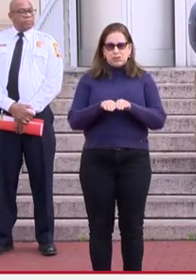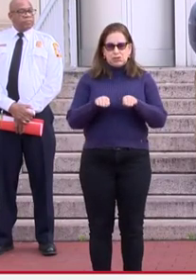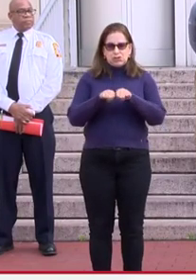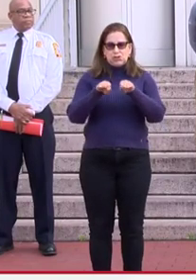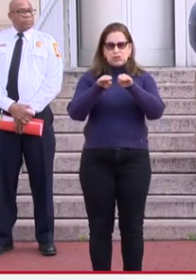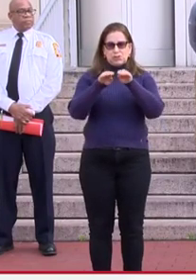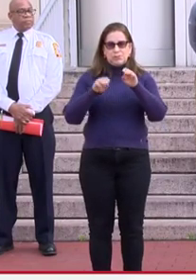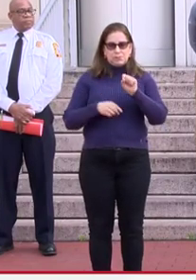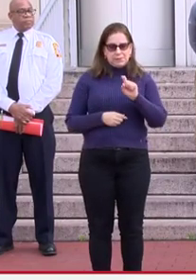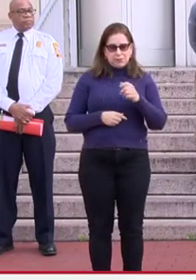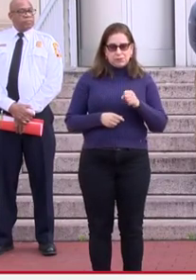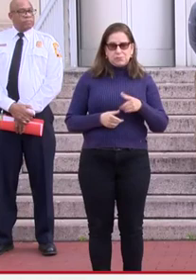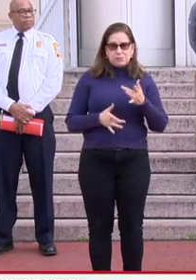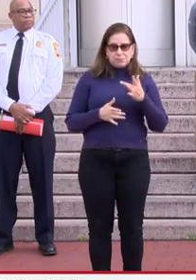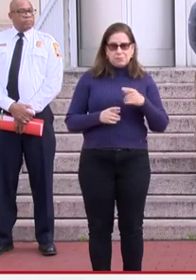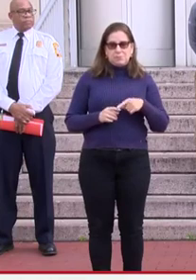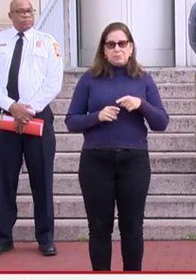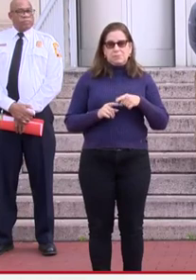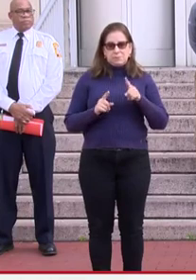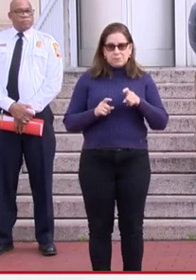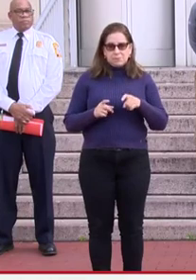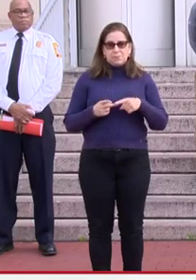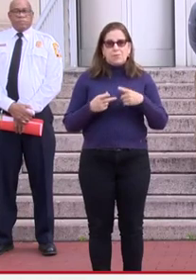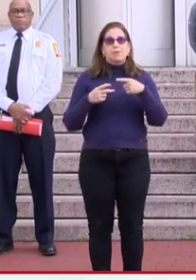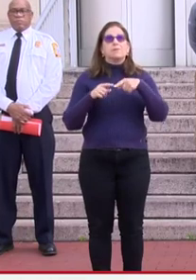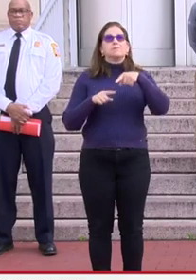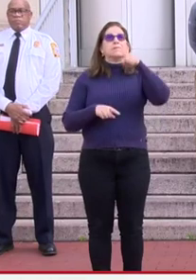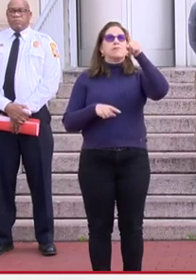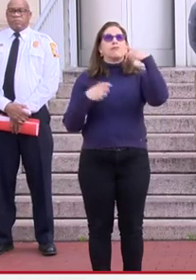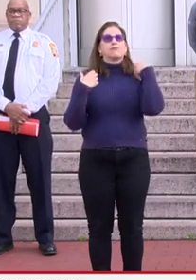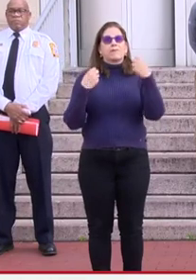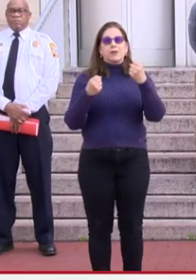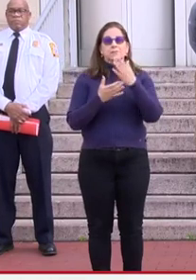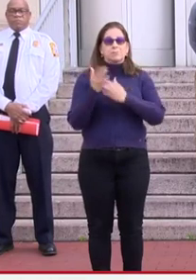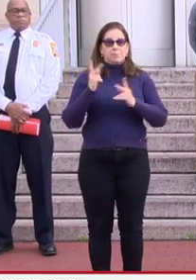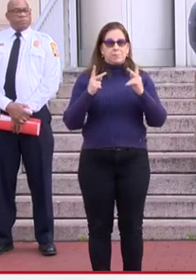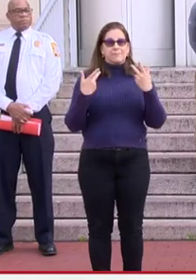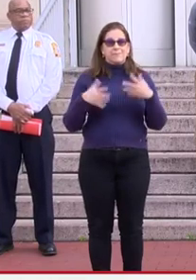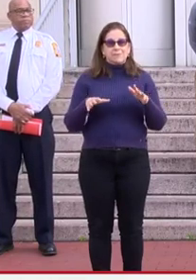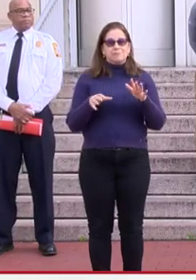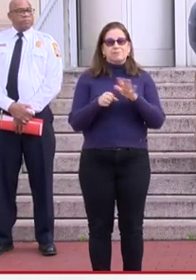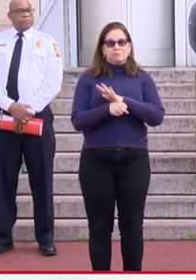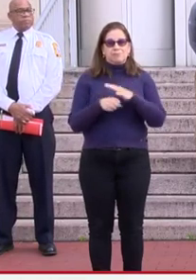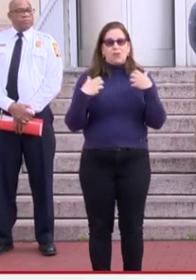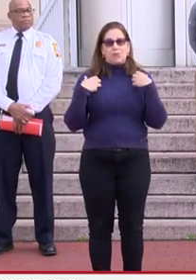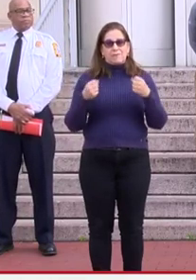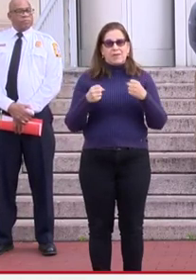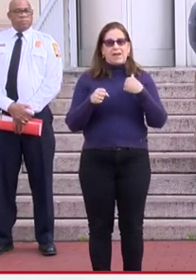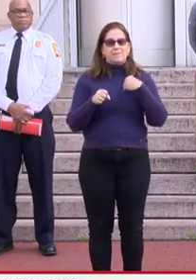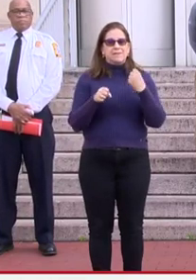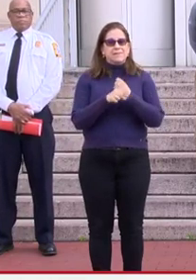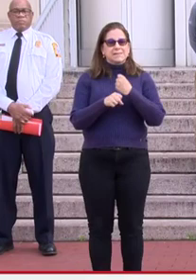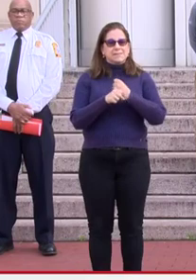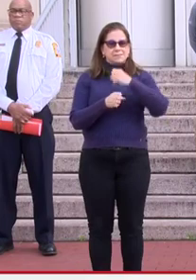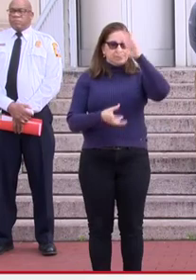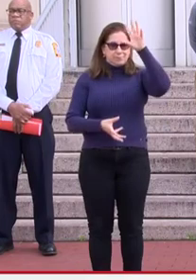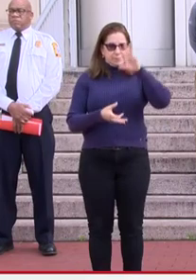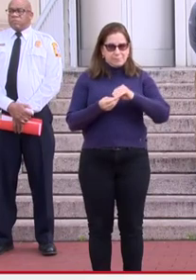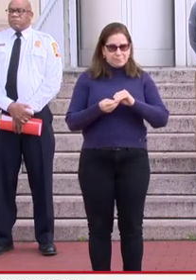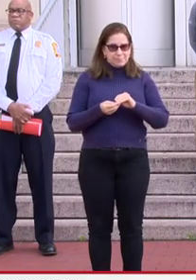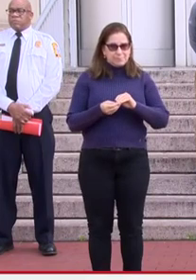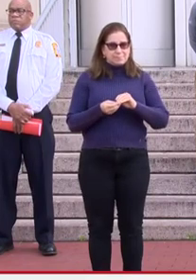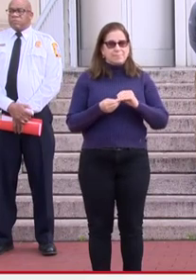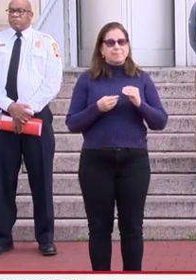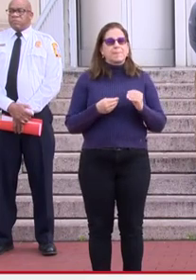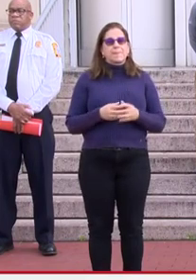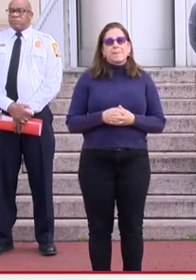official process that people go through, as well as providing demographics at the aggregate level. So what proportion are women and men and